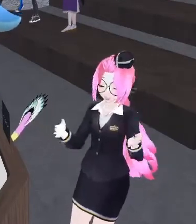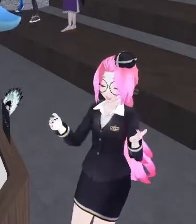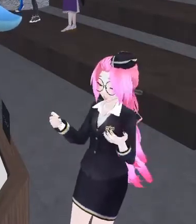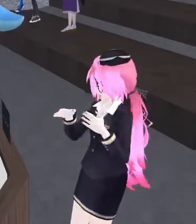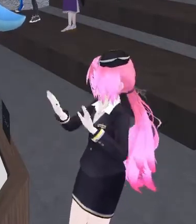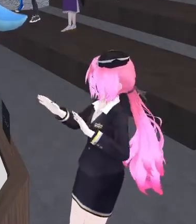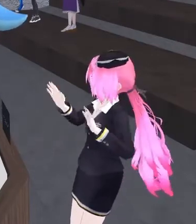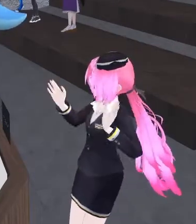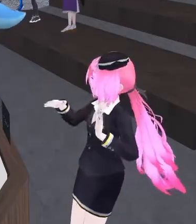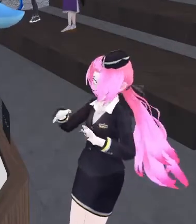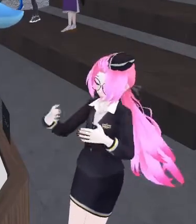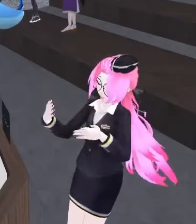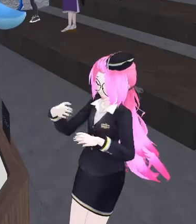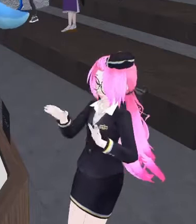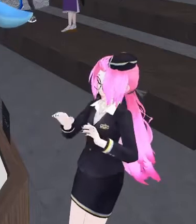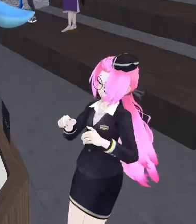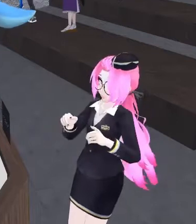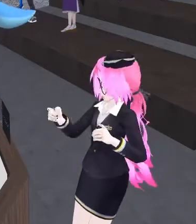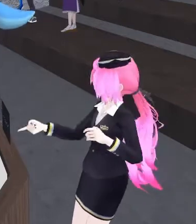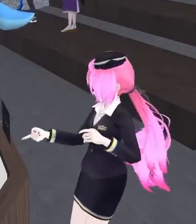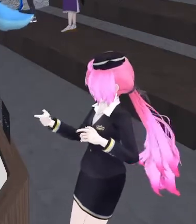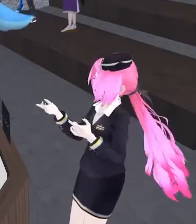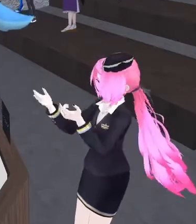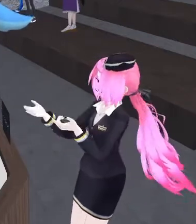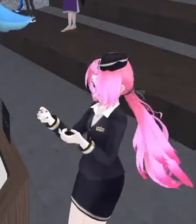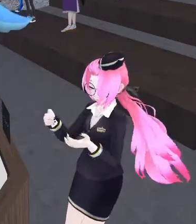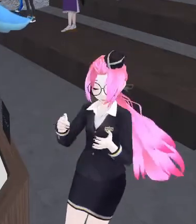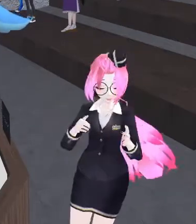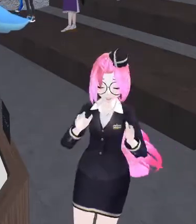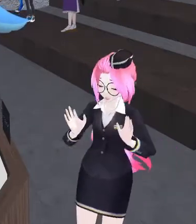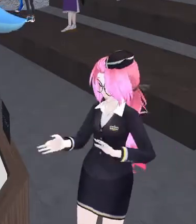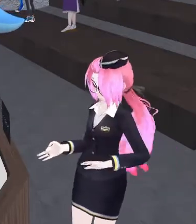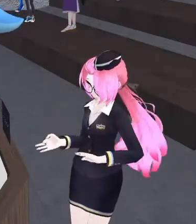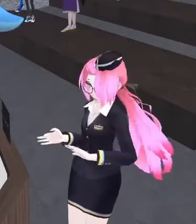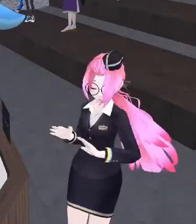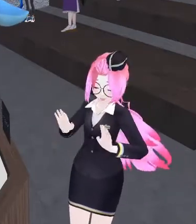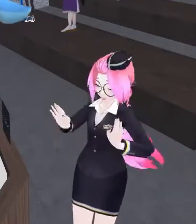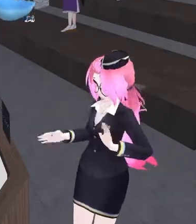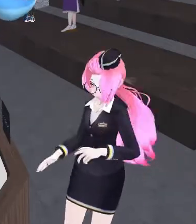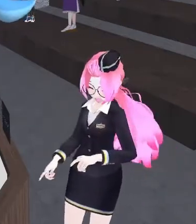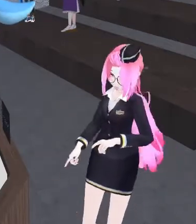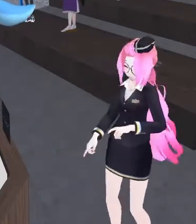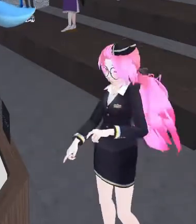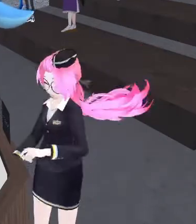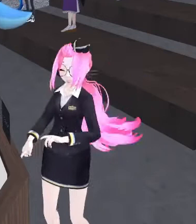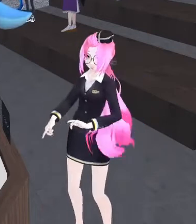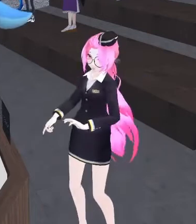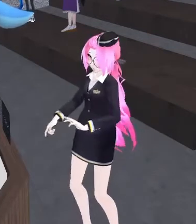could be like, oh no, she's coming, get behind. Or you could do it when you show it. So that's like the only thing I would say. But besides that, it looks awesome. I